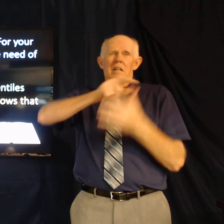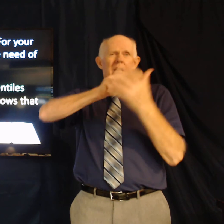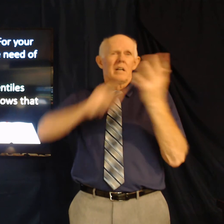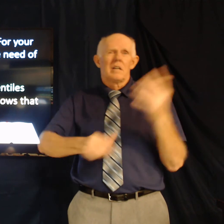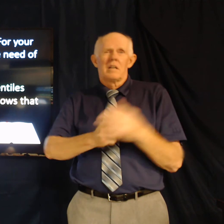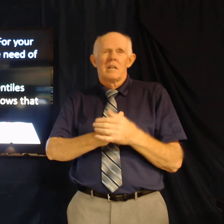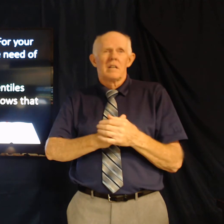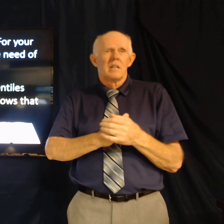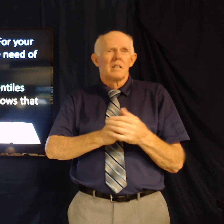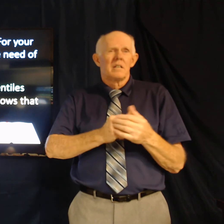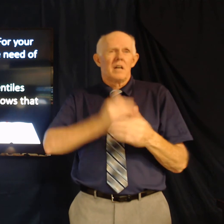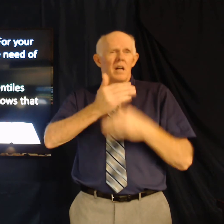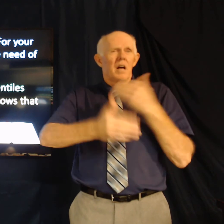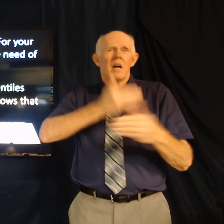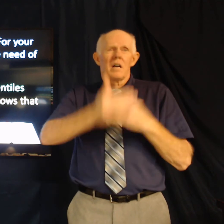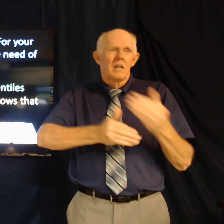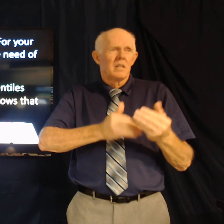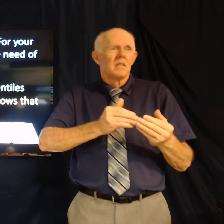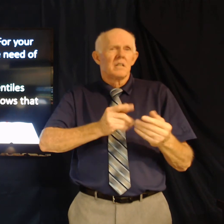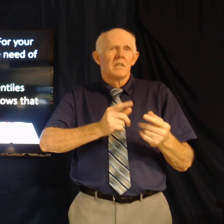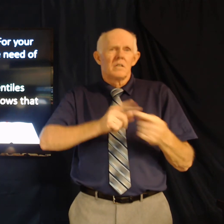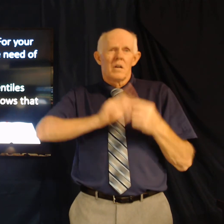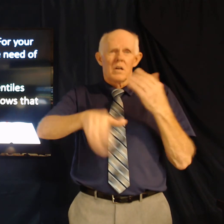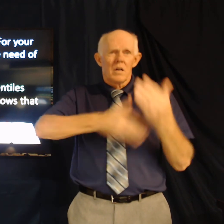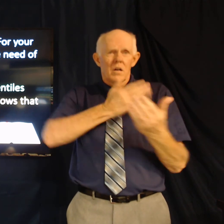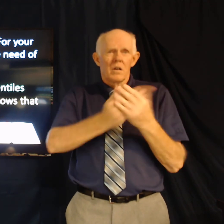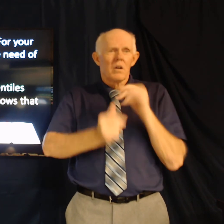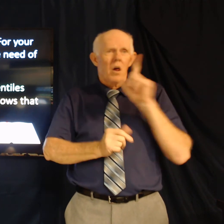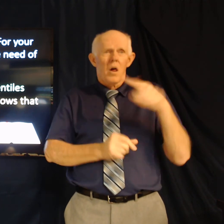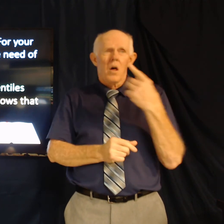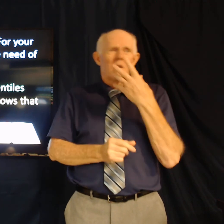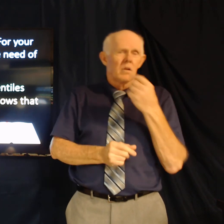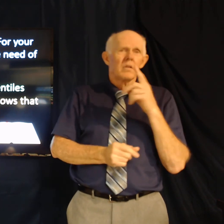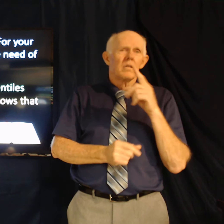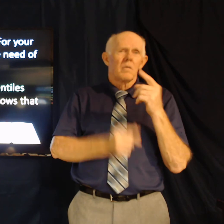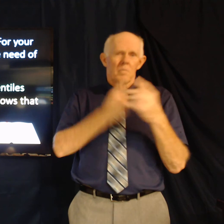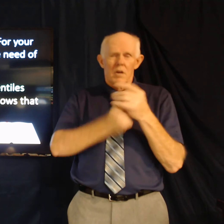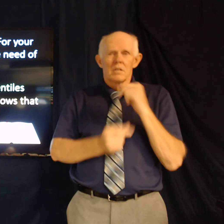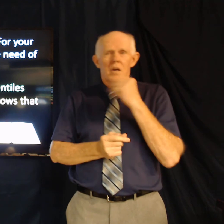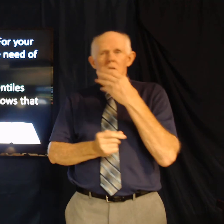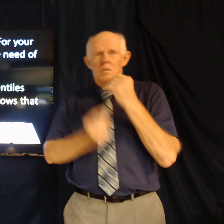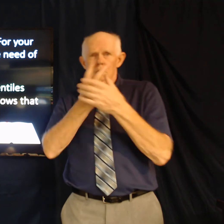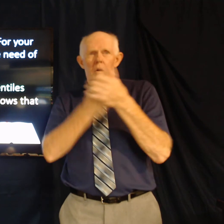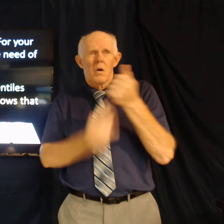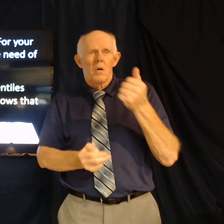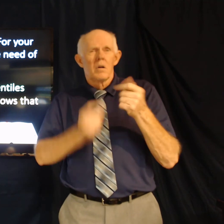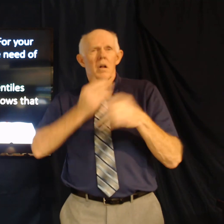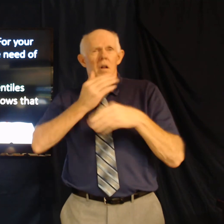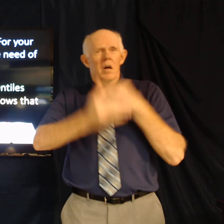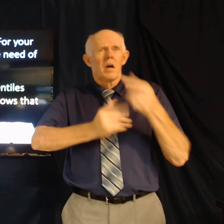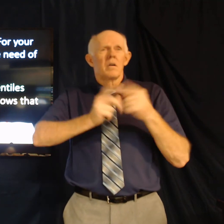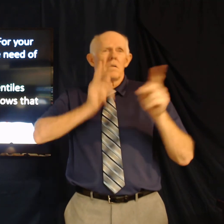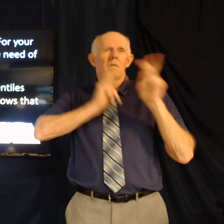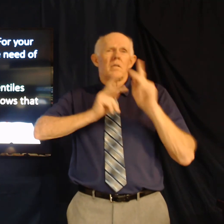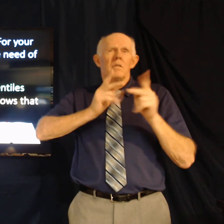our Heavenly Father. He's kind to all, not just the Jews, but to both the Jews